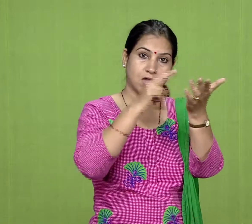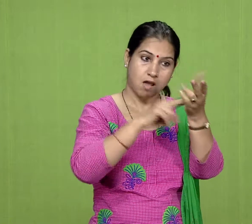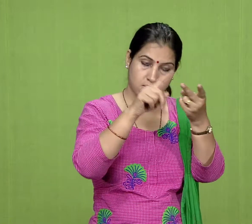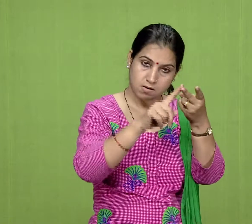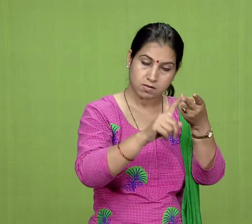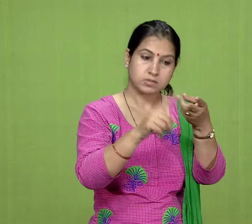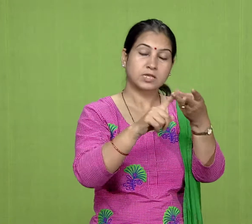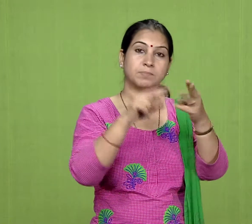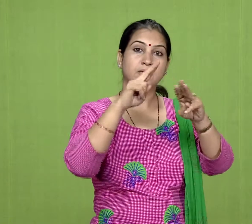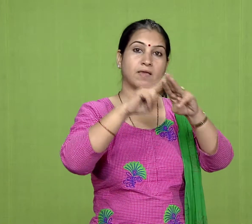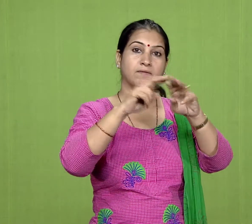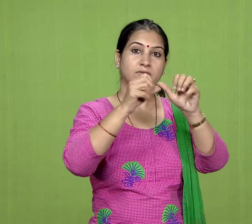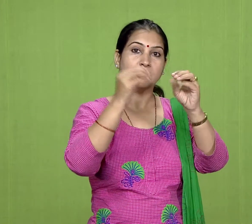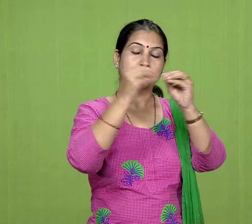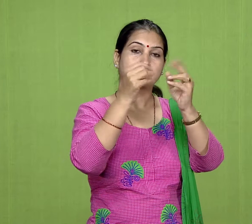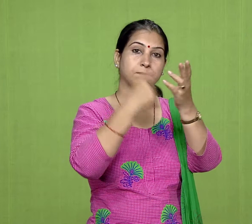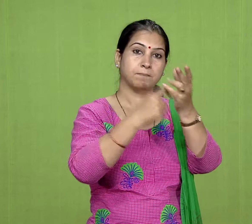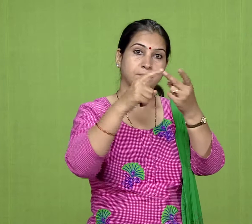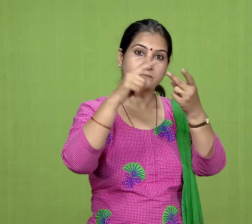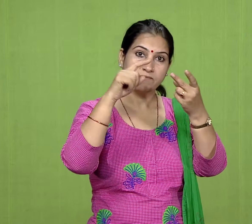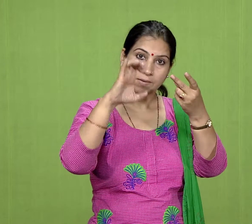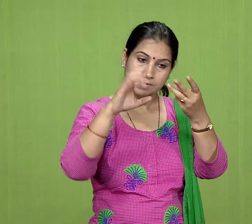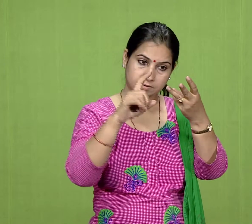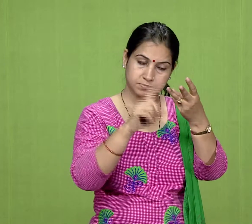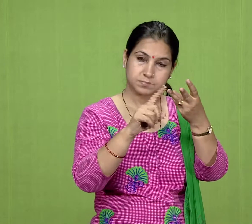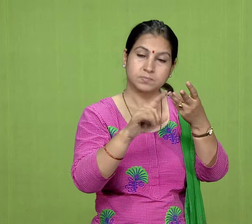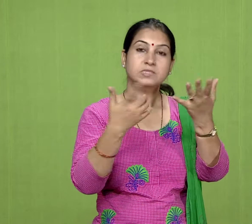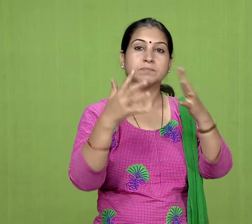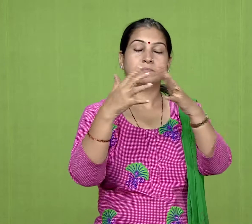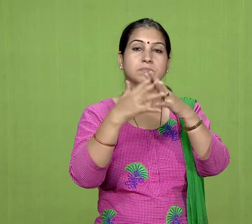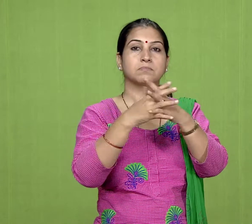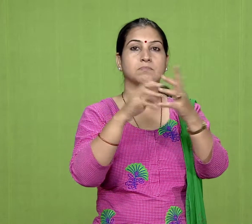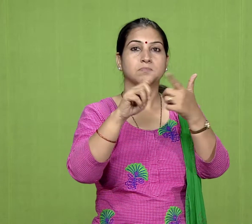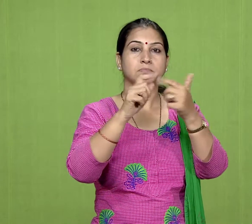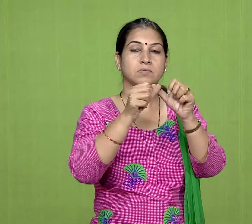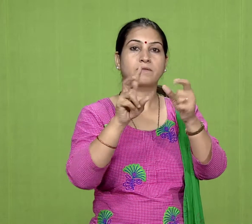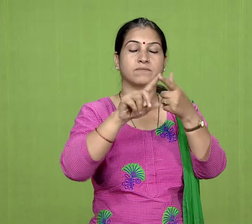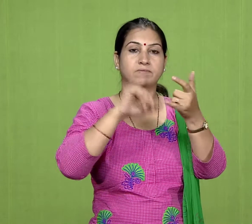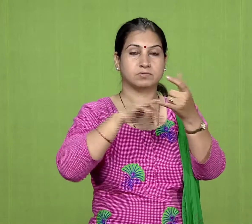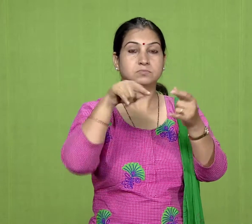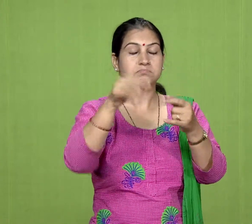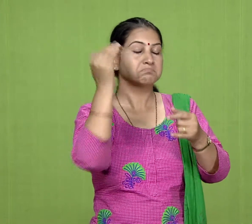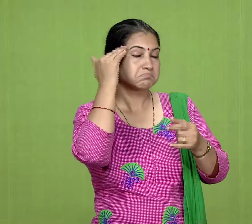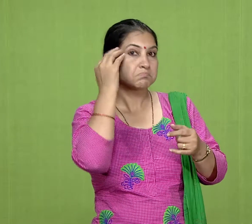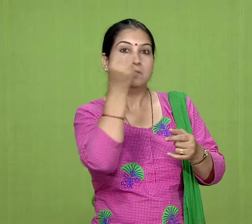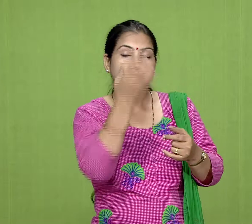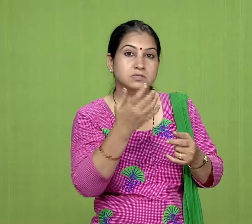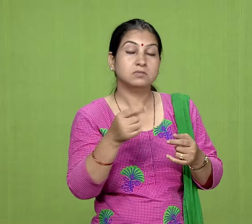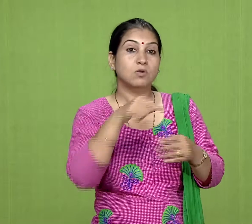fabrics and weaves, it will be easy for you to use this knowledge to recognize